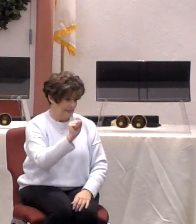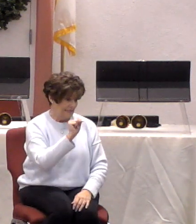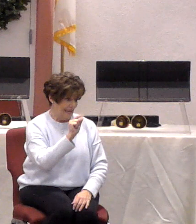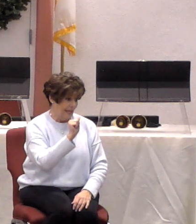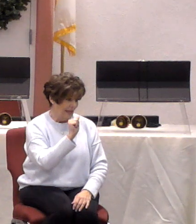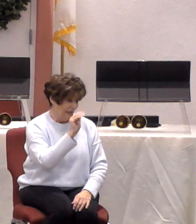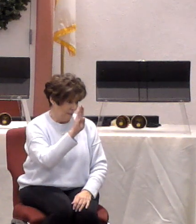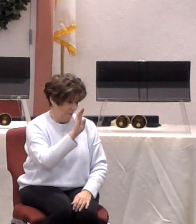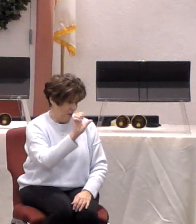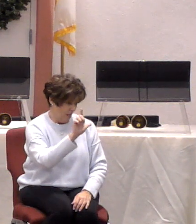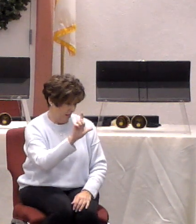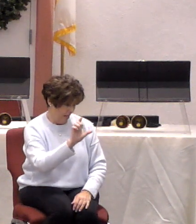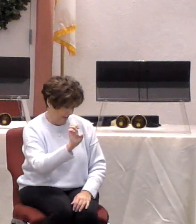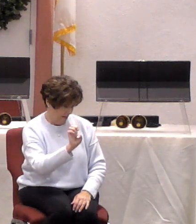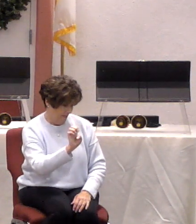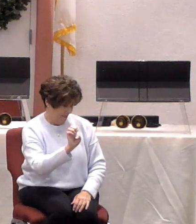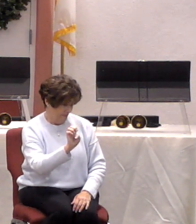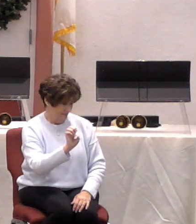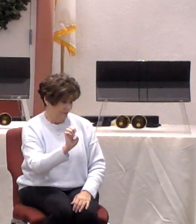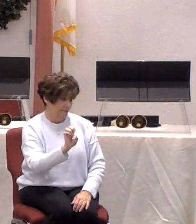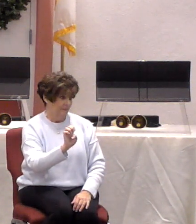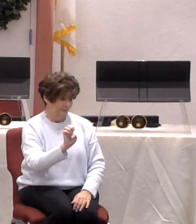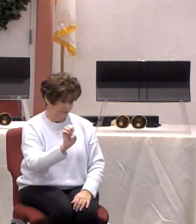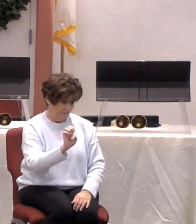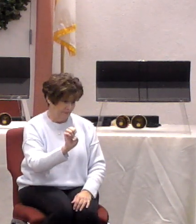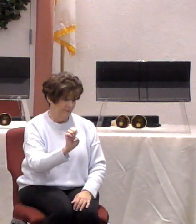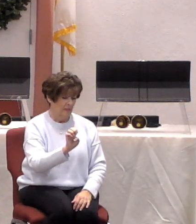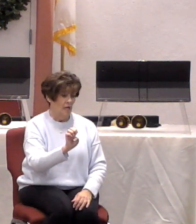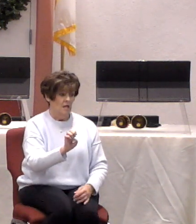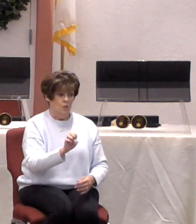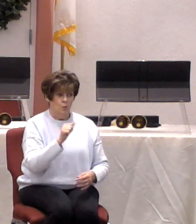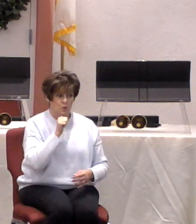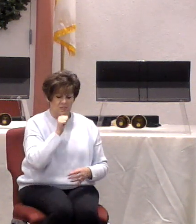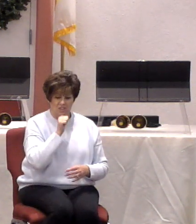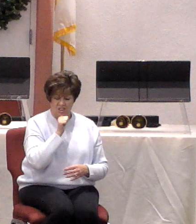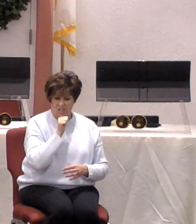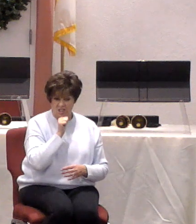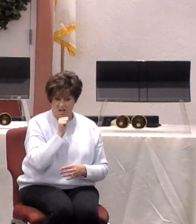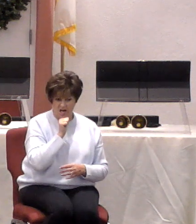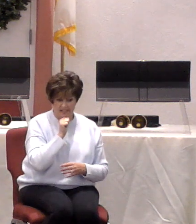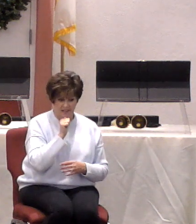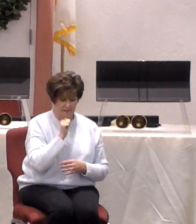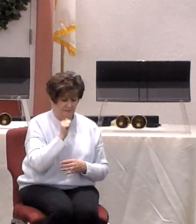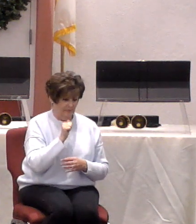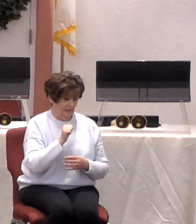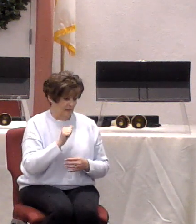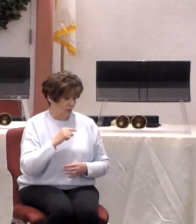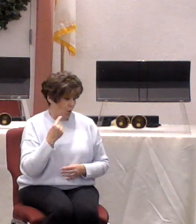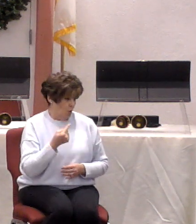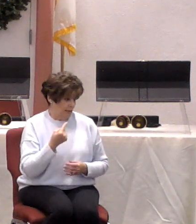that, it was so much more than just a normal, ordinary birth that happened in this point of history and is documented in these